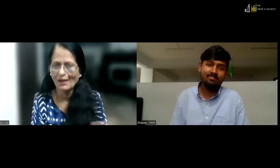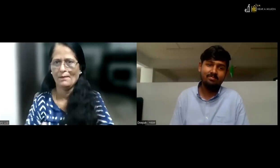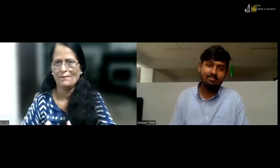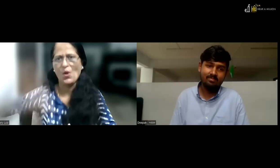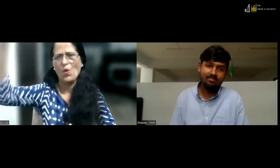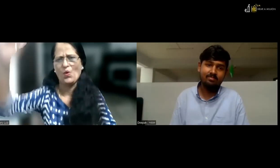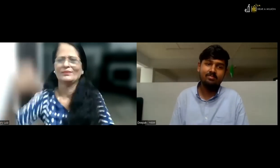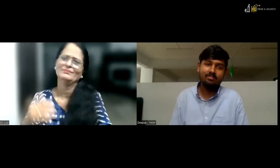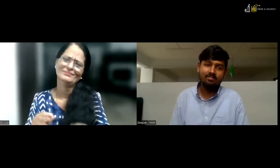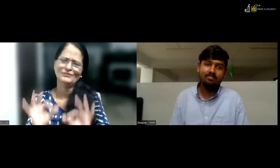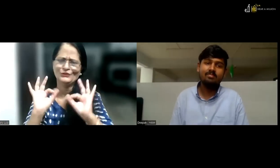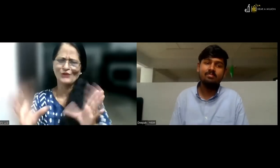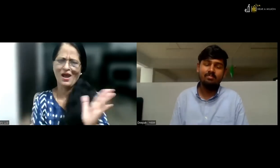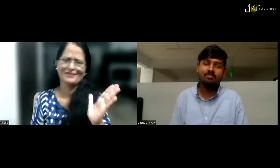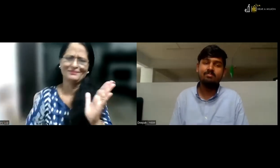to be ahead,